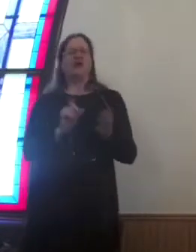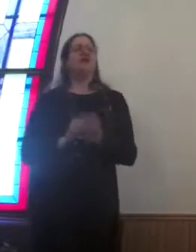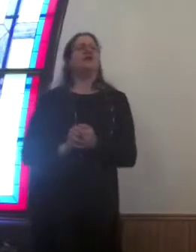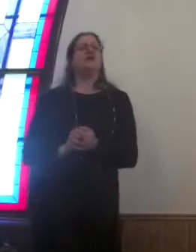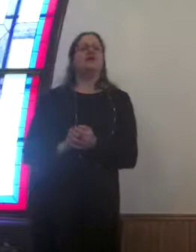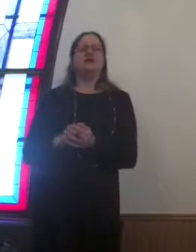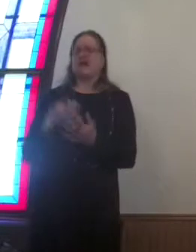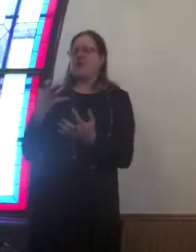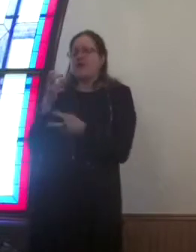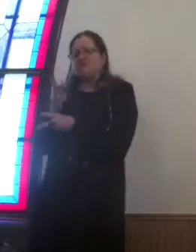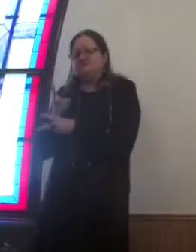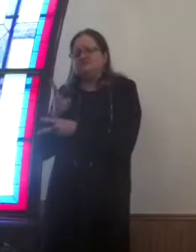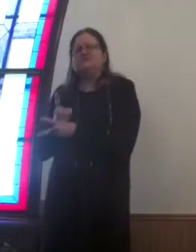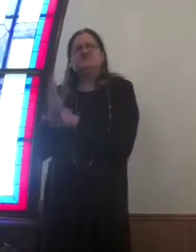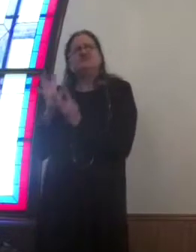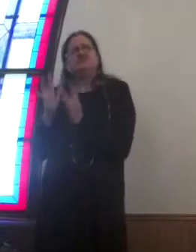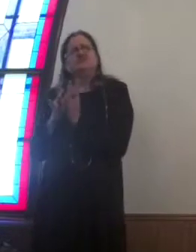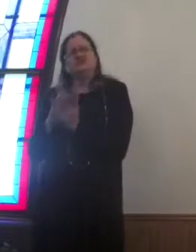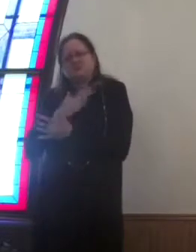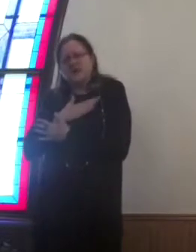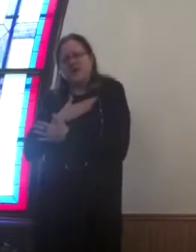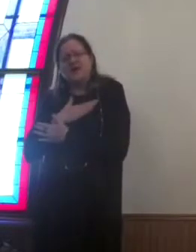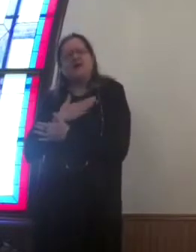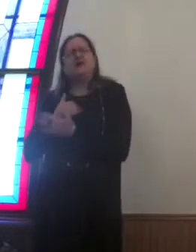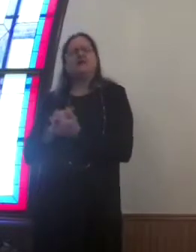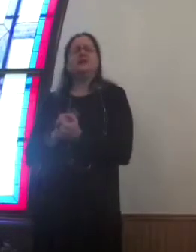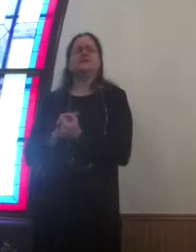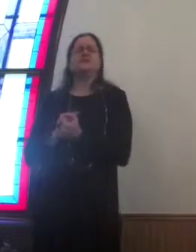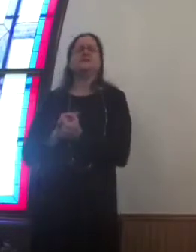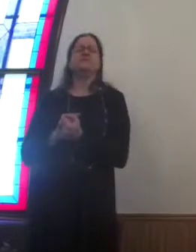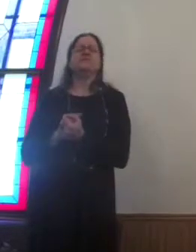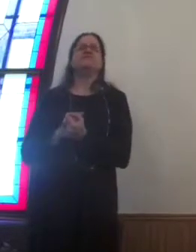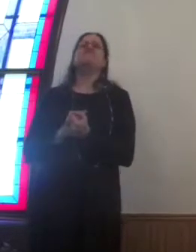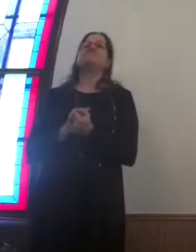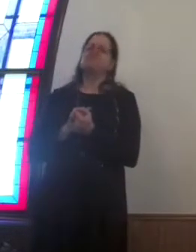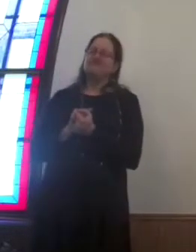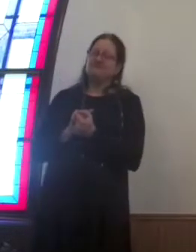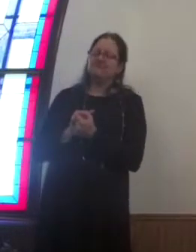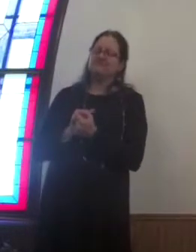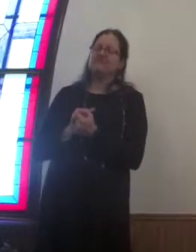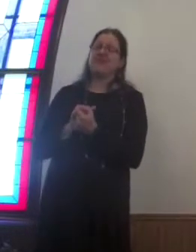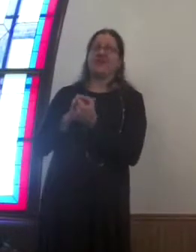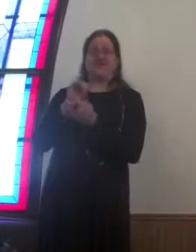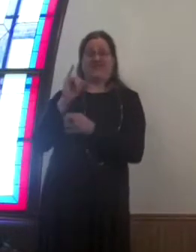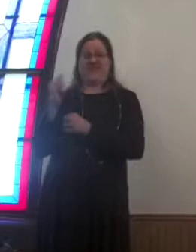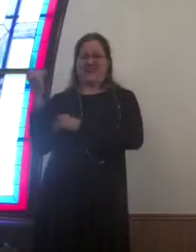I can care for him." And it was at that moment, on